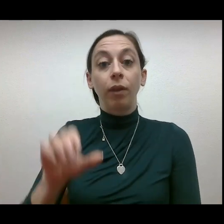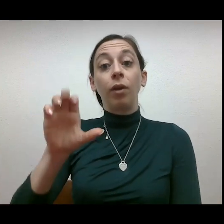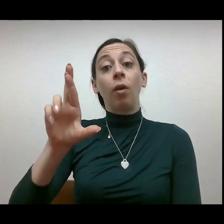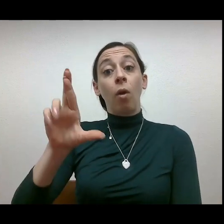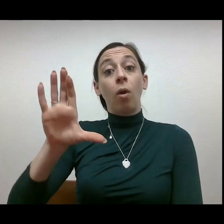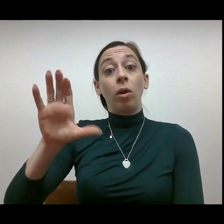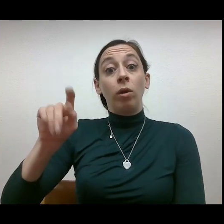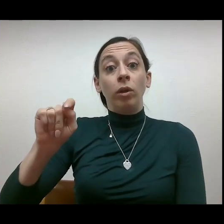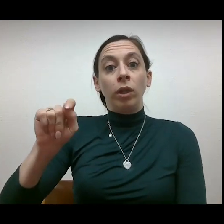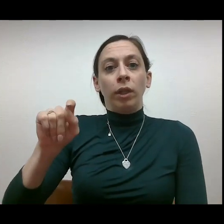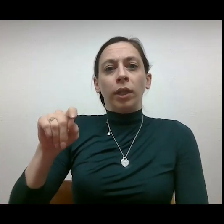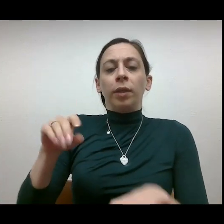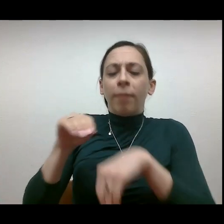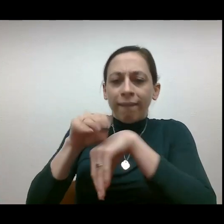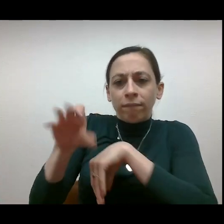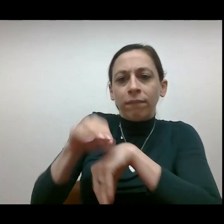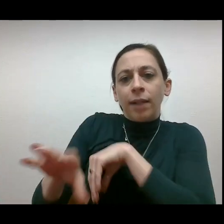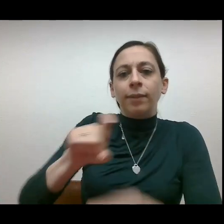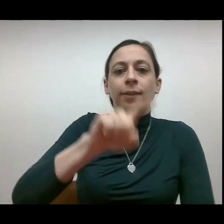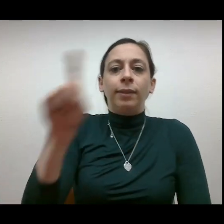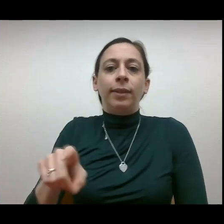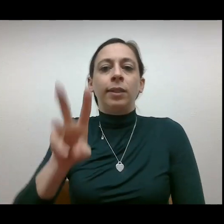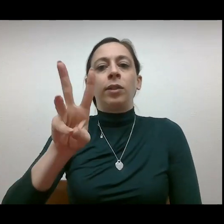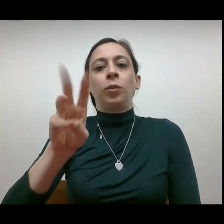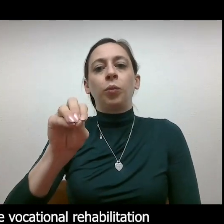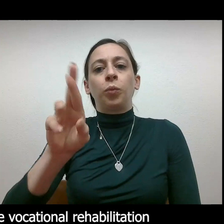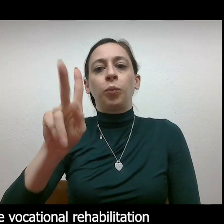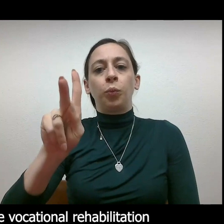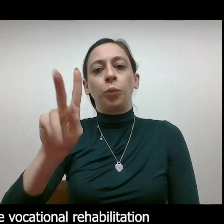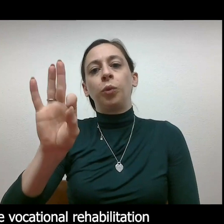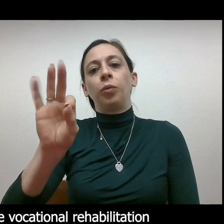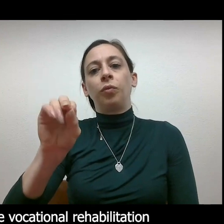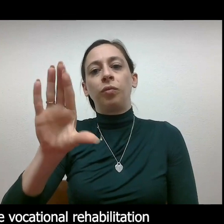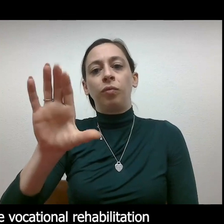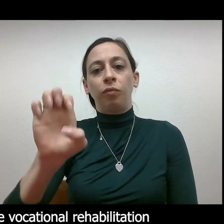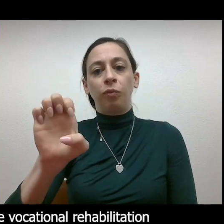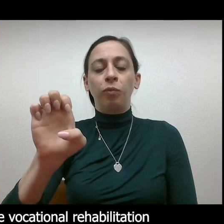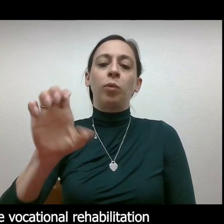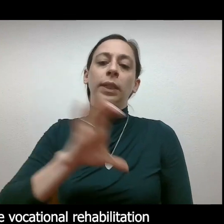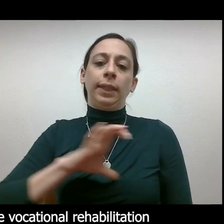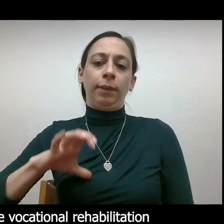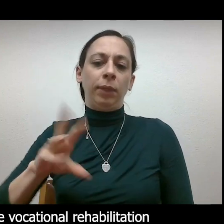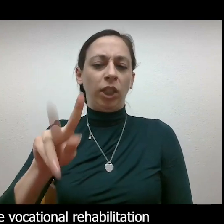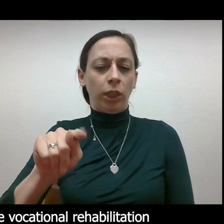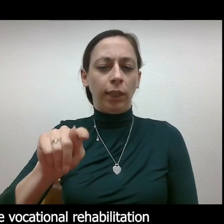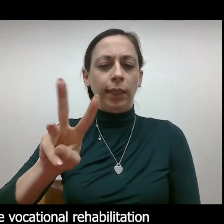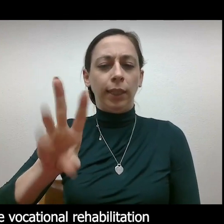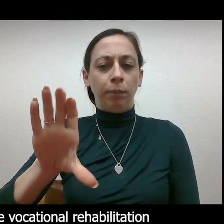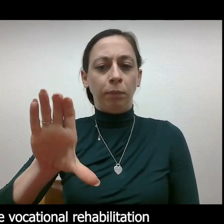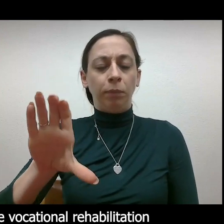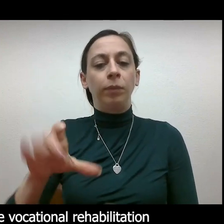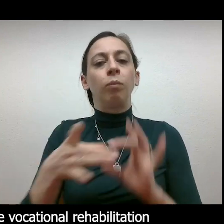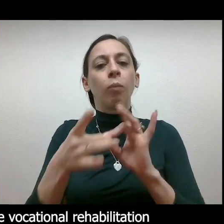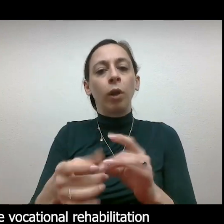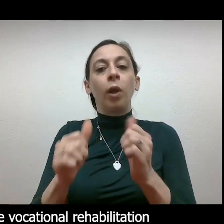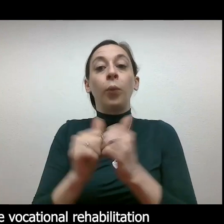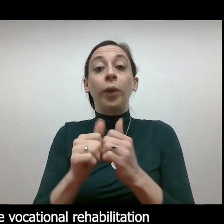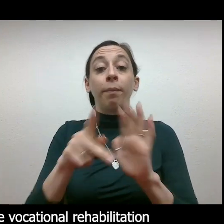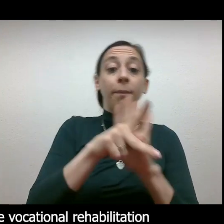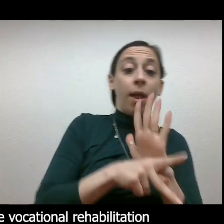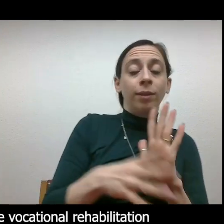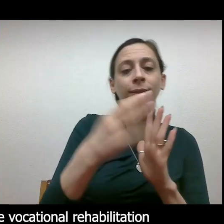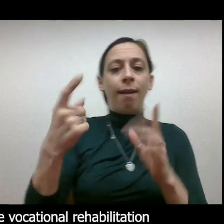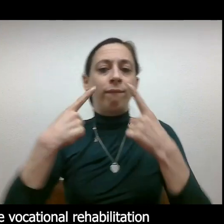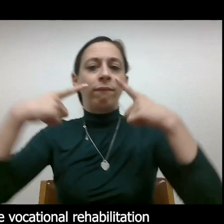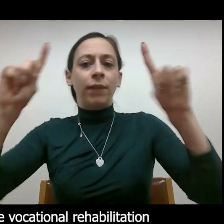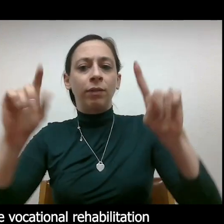They advise the Texas Workforce Commission, TWC, on policy, scope, and effectiveness of the